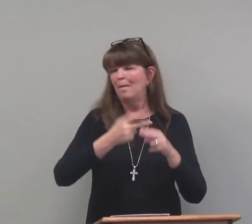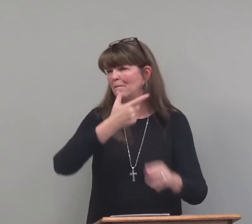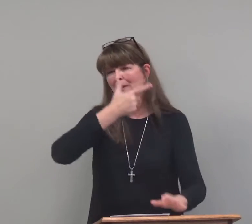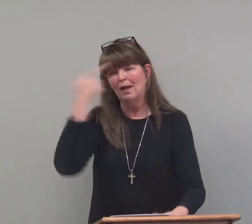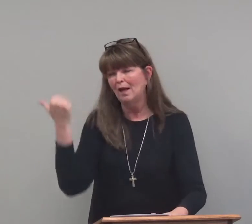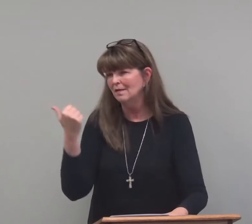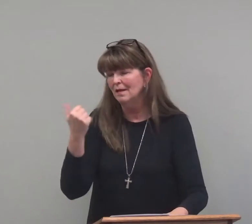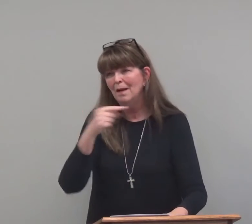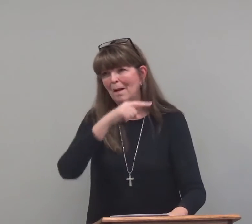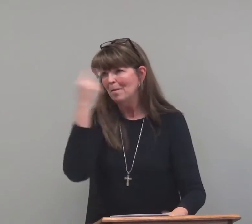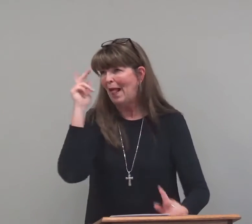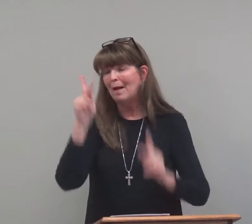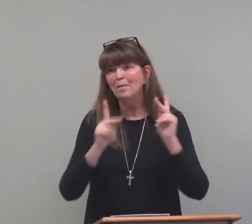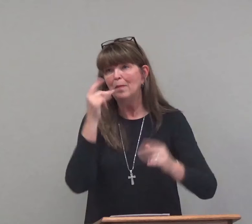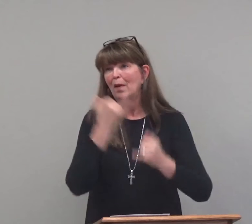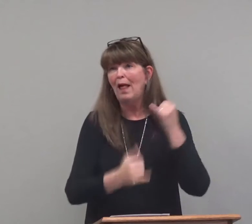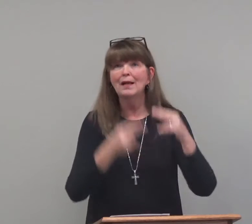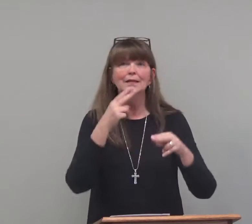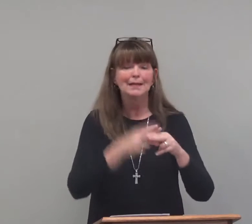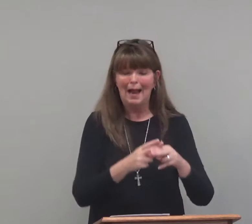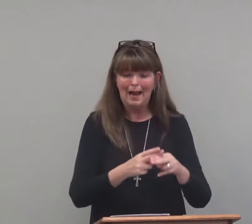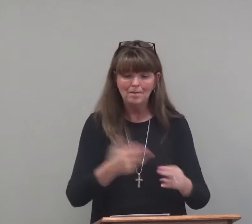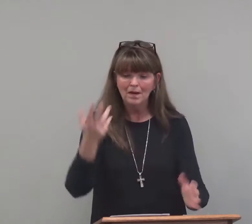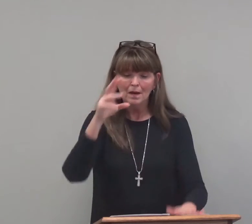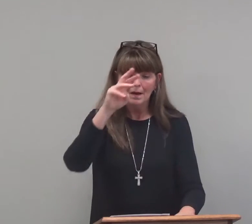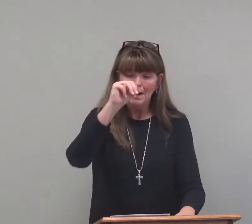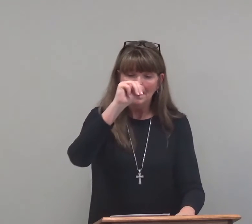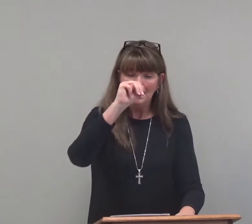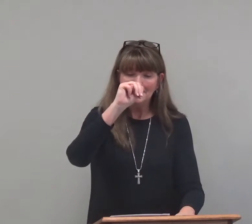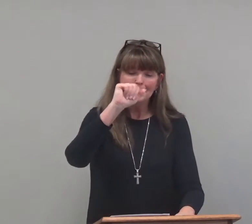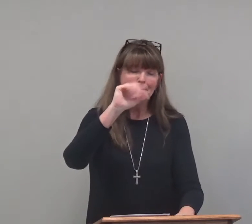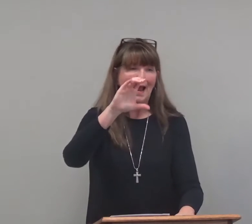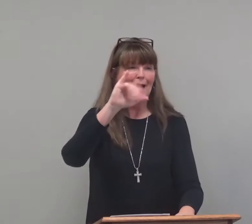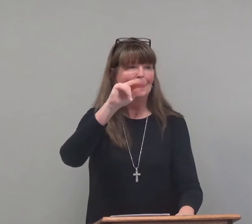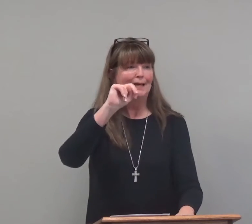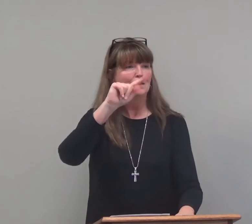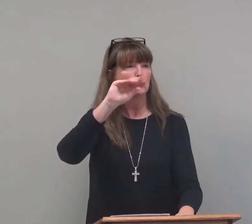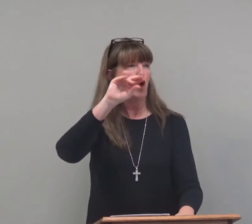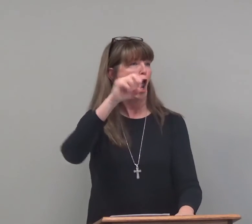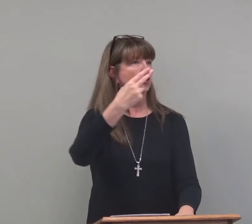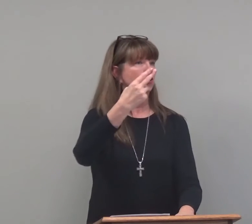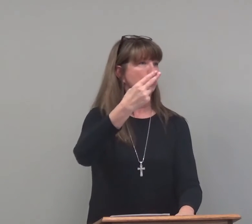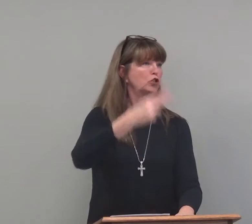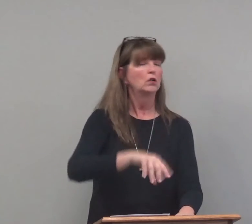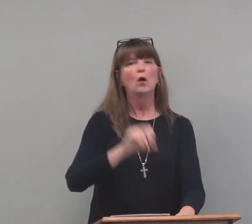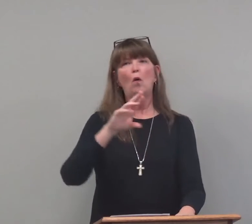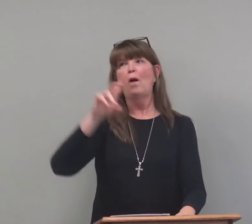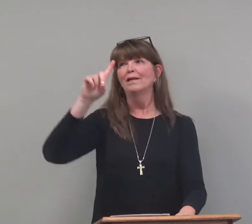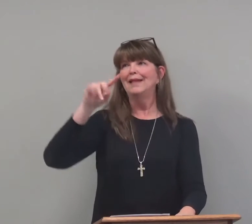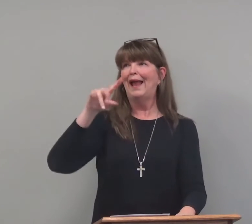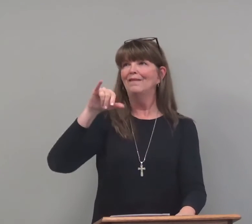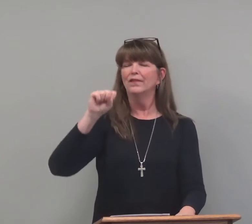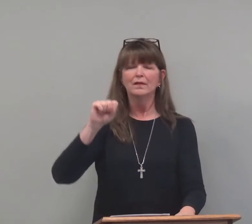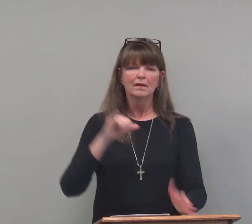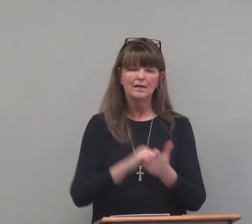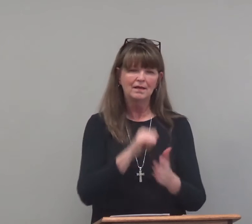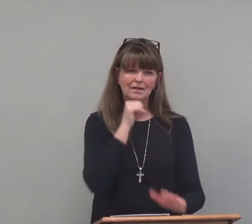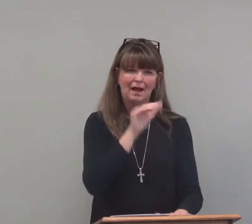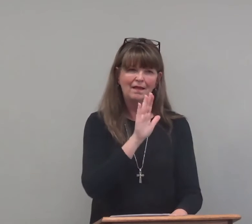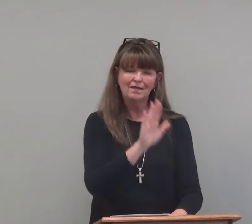slavery. And you know, it was hard to, and those can be really hard to find because you know, black people aren't